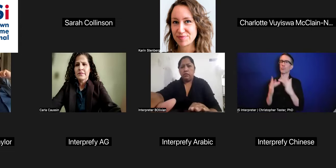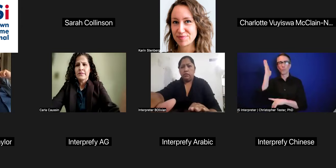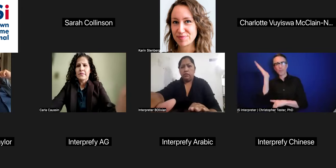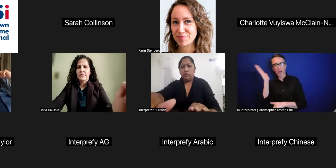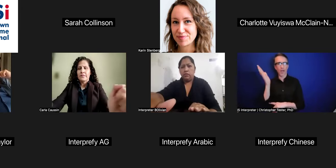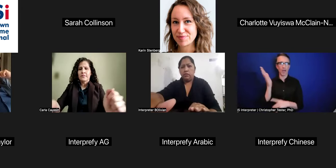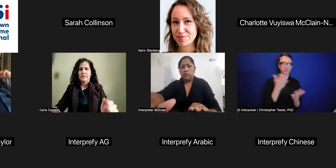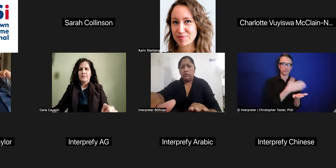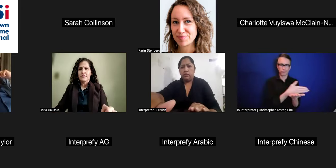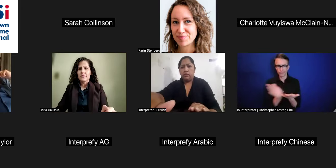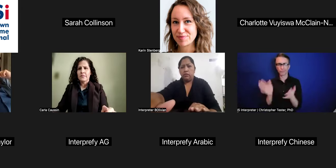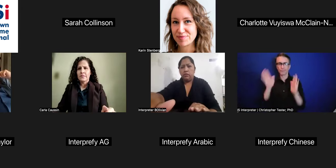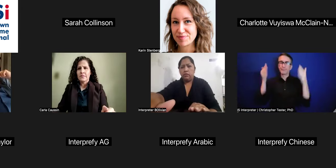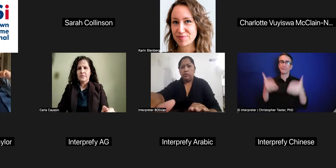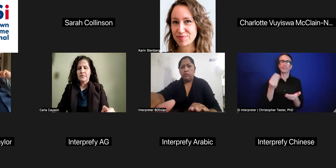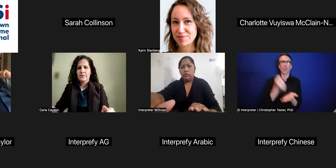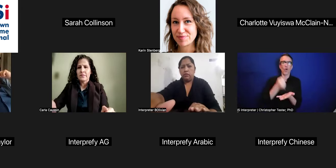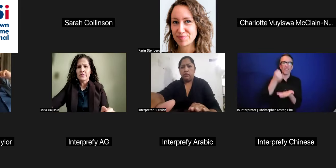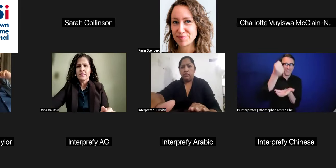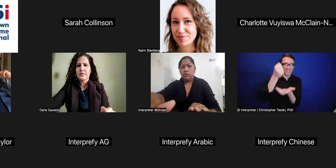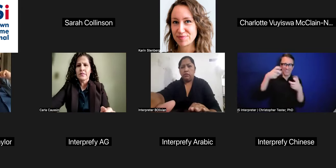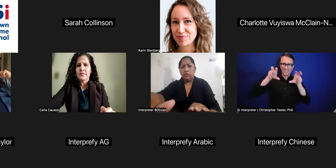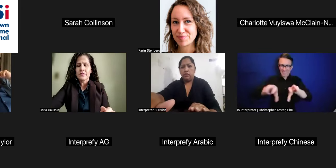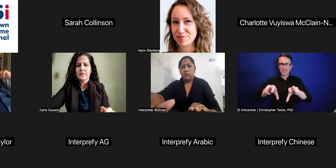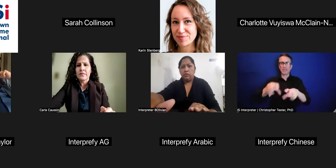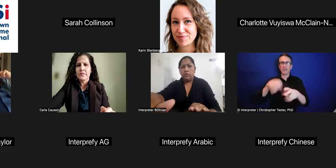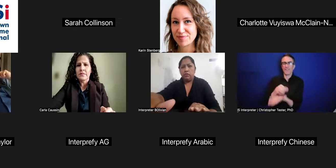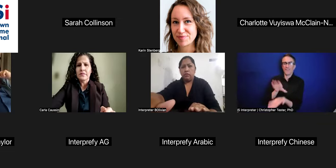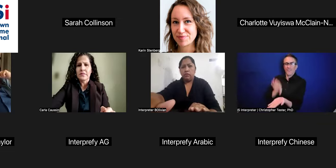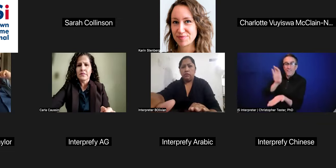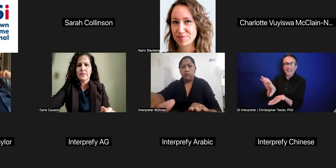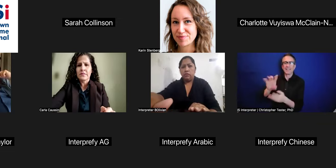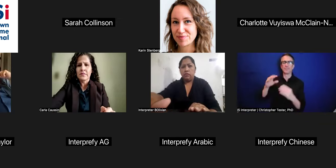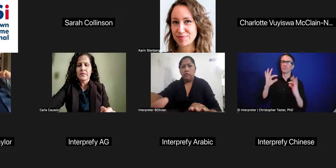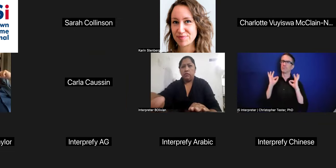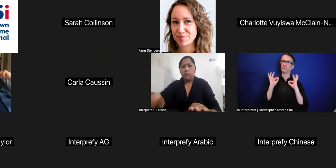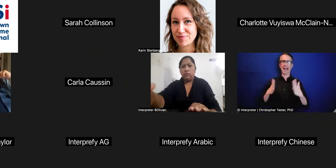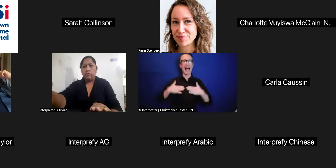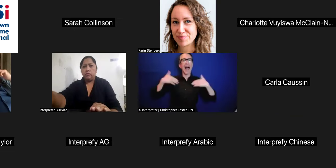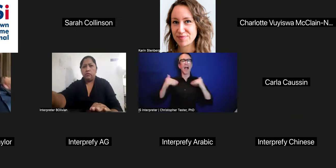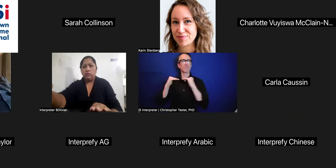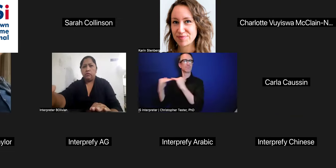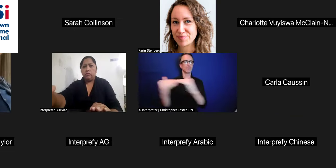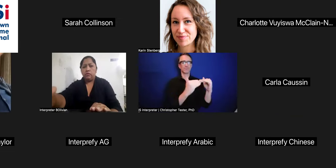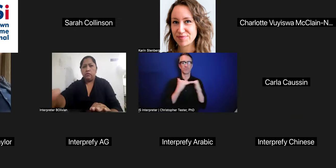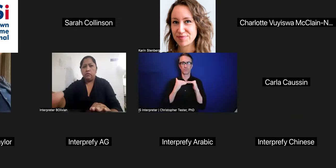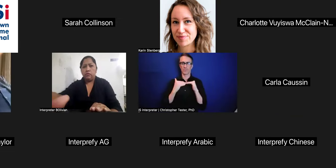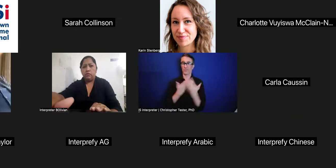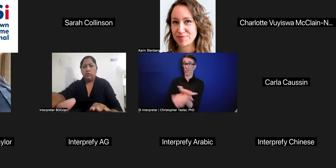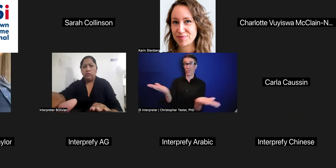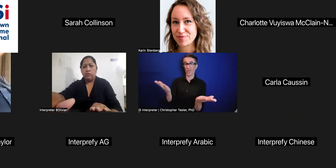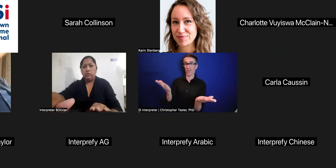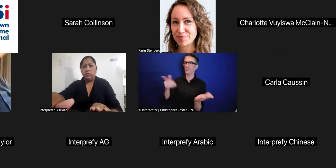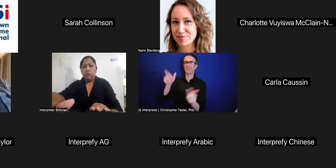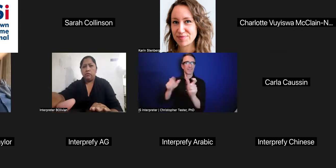with Disabilities. This is co-hosted by the International Disability Alliance and the World Health